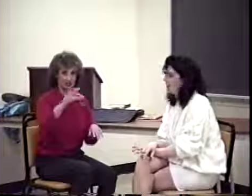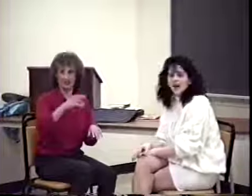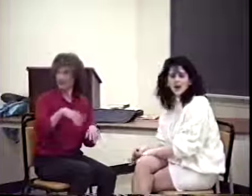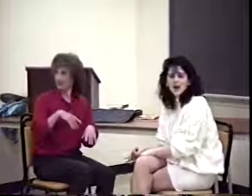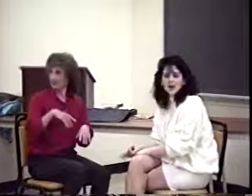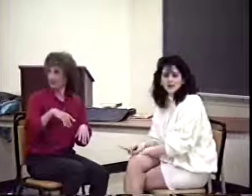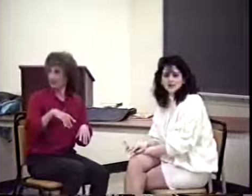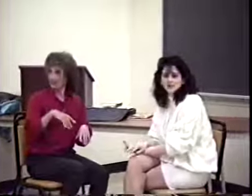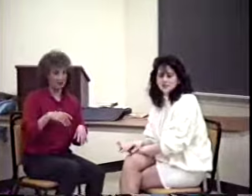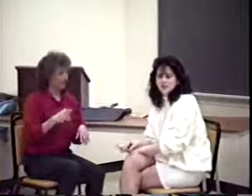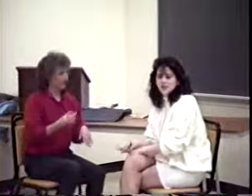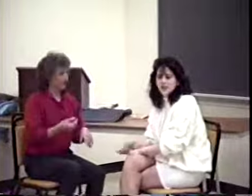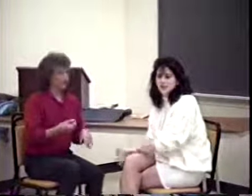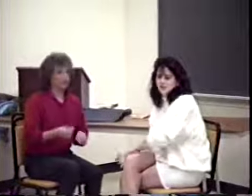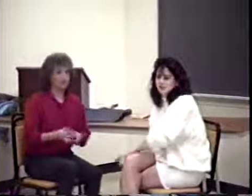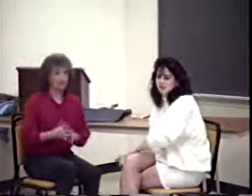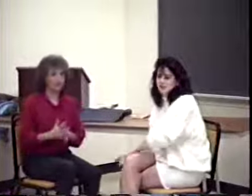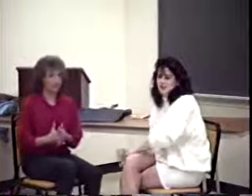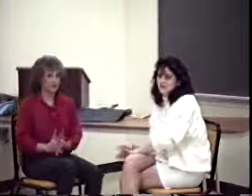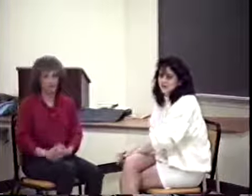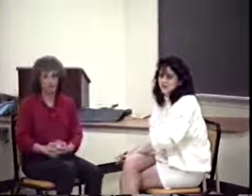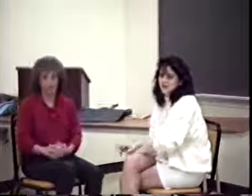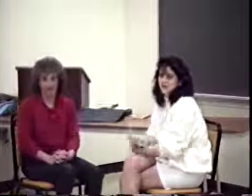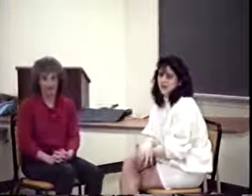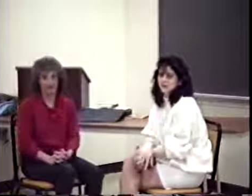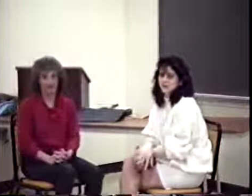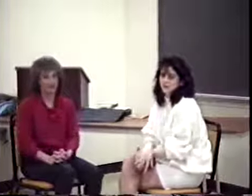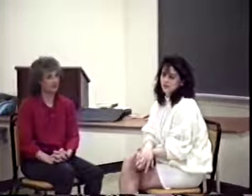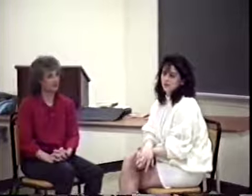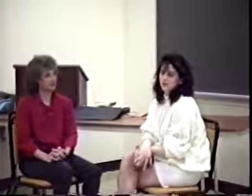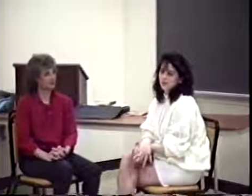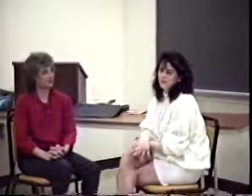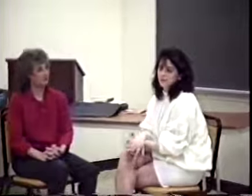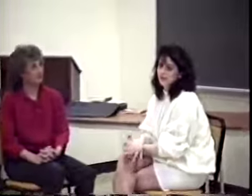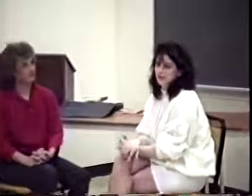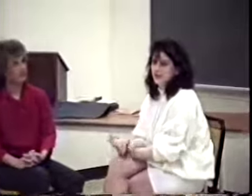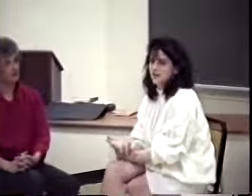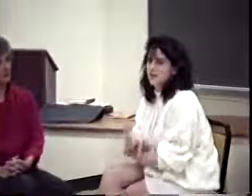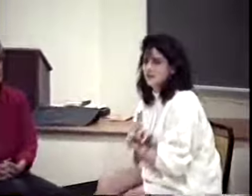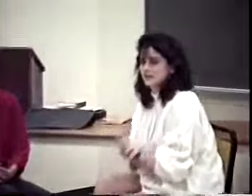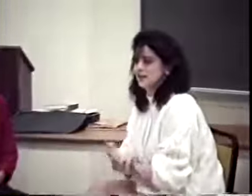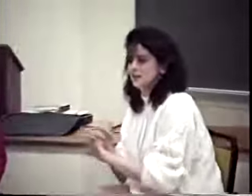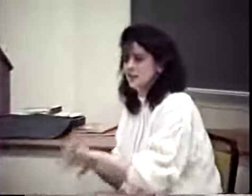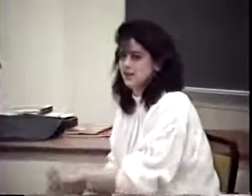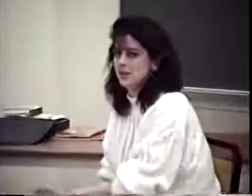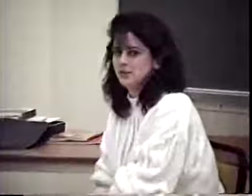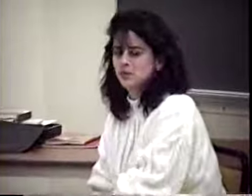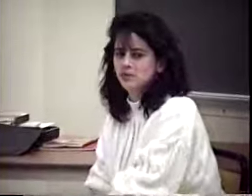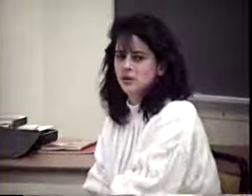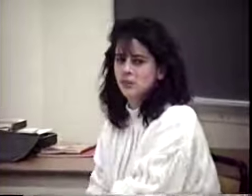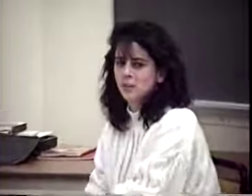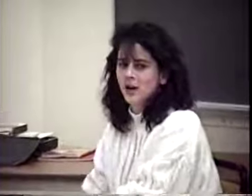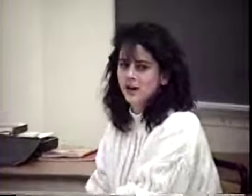you see us? As Janice signs, I will interpret what she is saying, and as I sign, Janice will interpret what I am